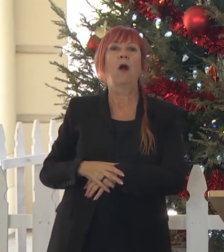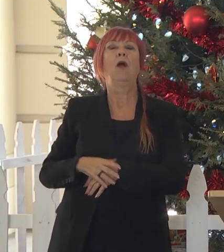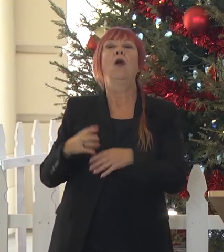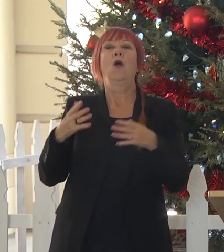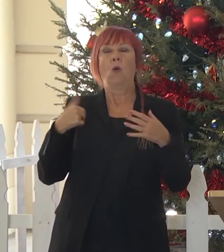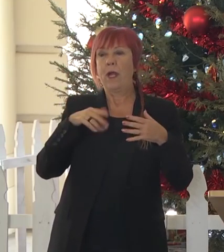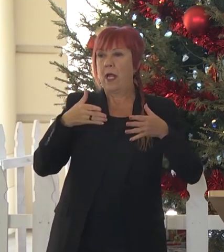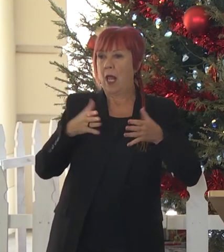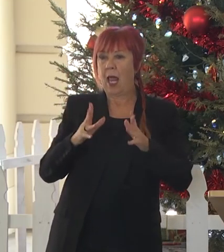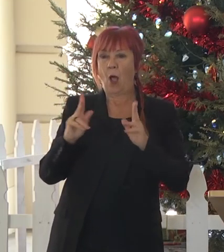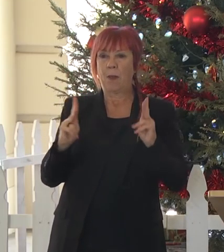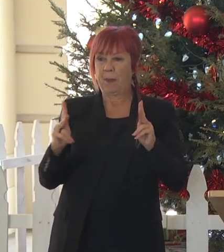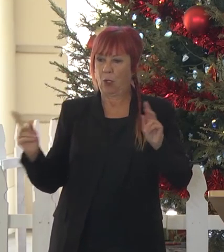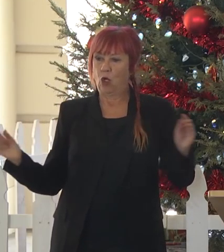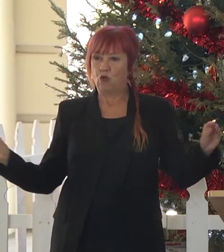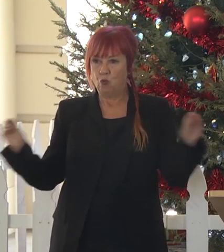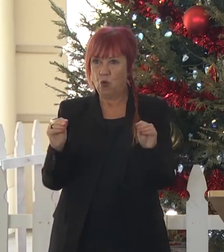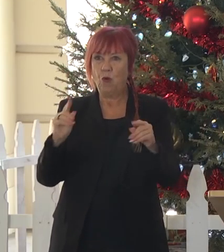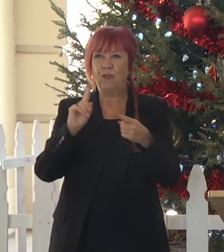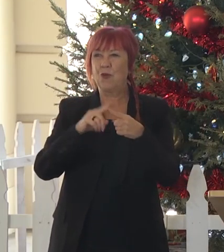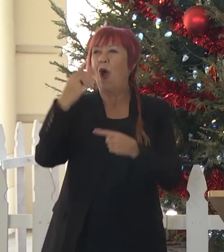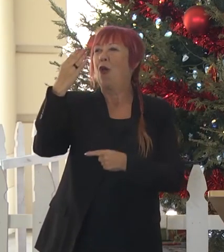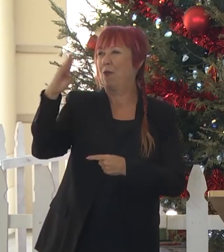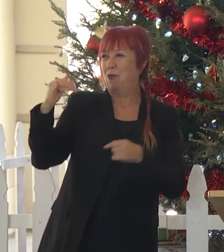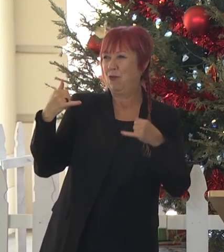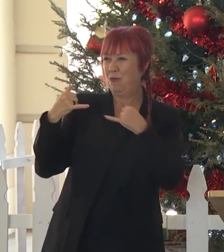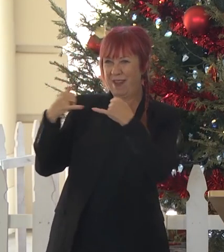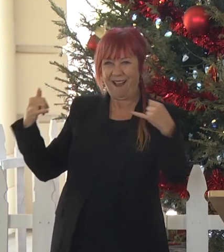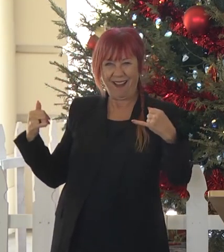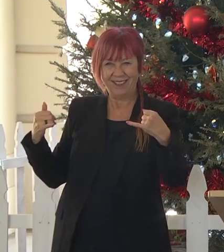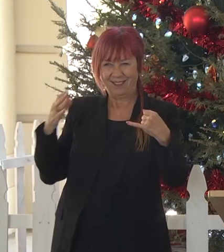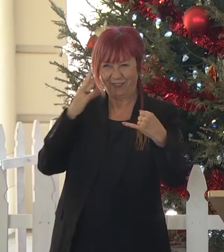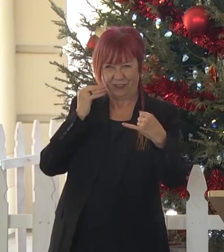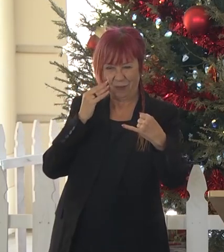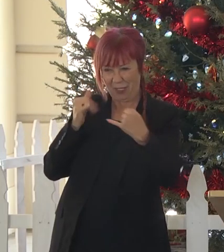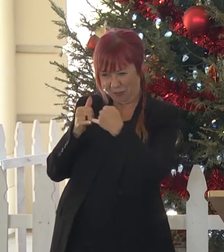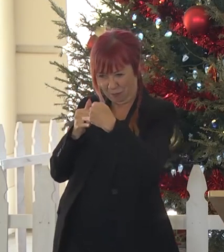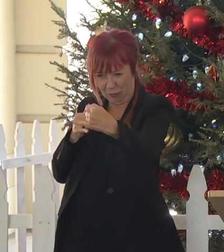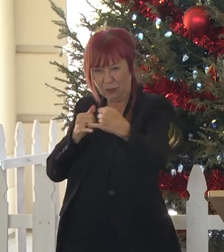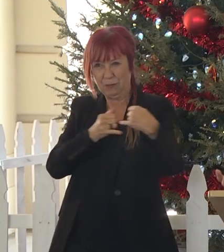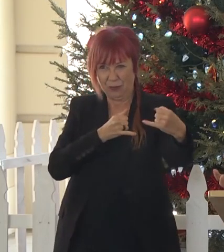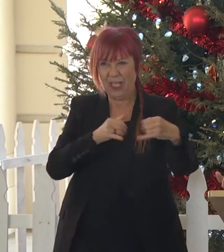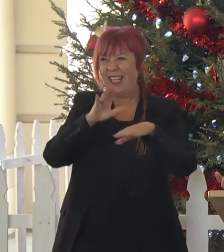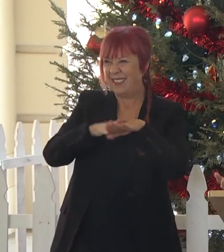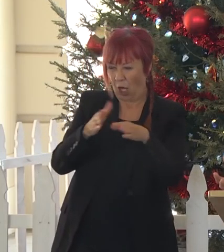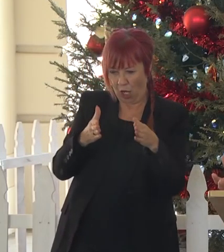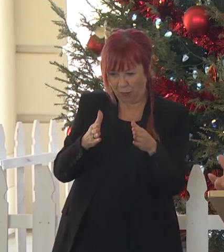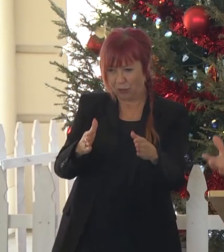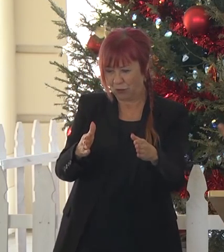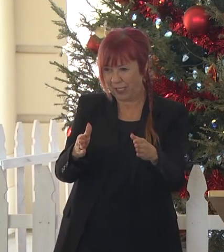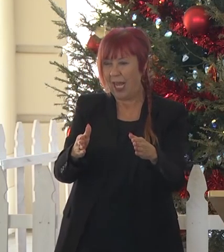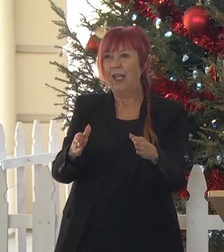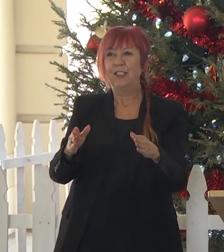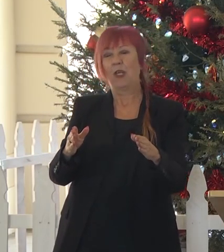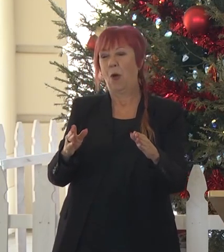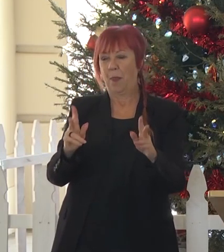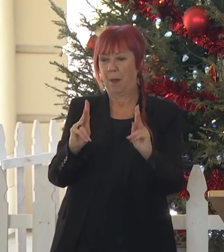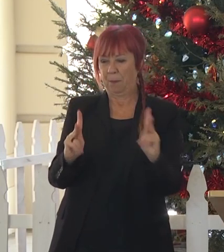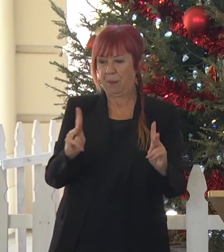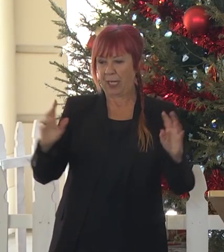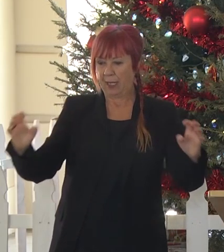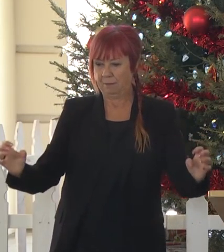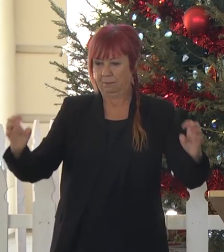goers to move to the blue line. You're very familiar with that. That's a blue marking that's on Colorado Boulevard. It allows our parade goers to actually move